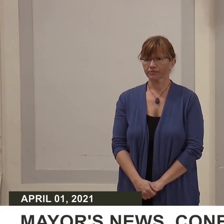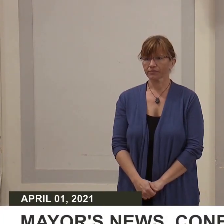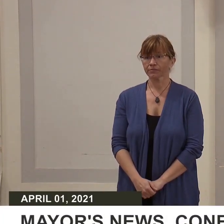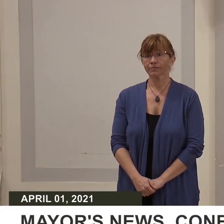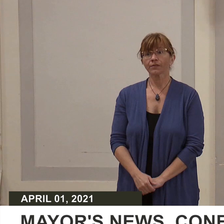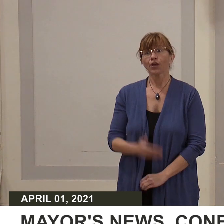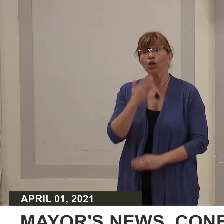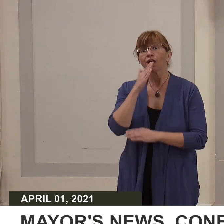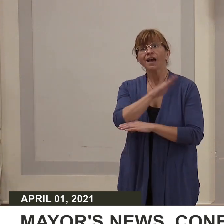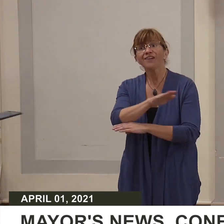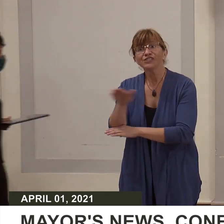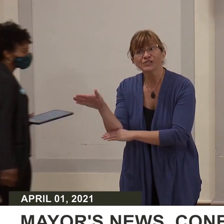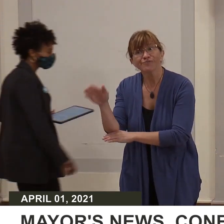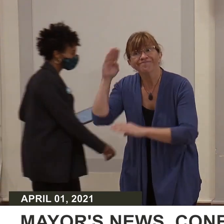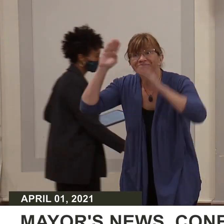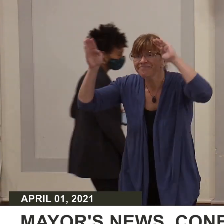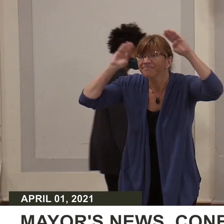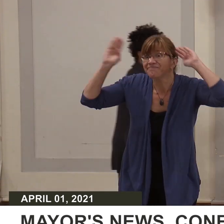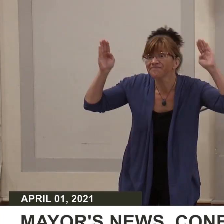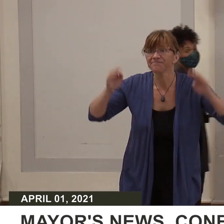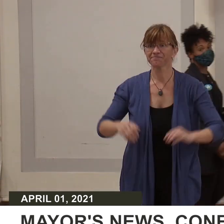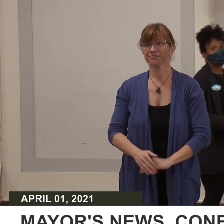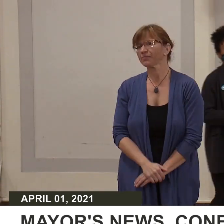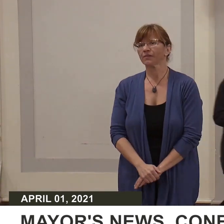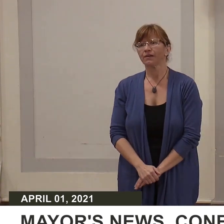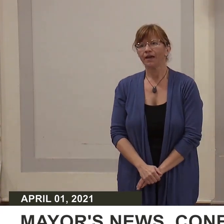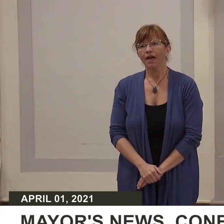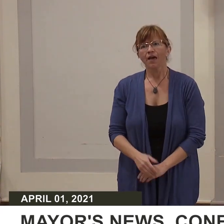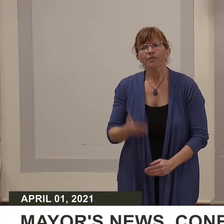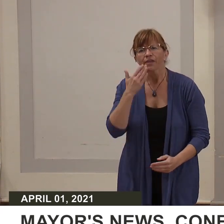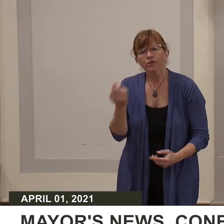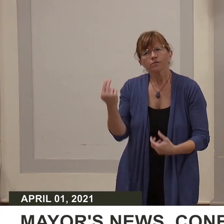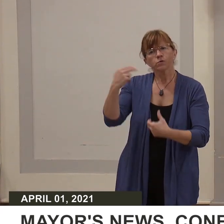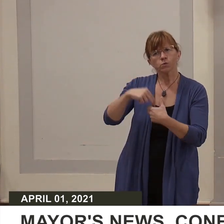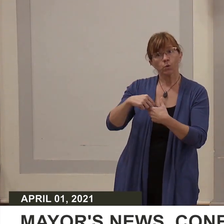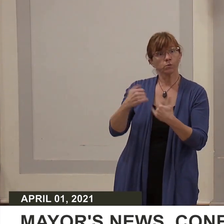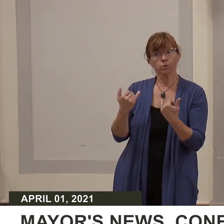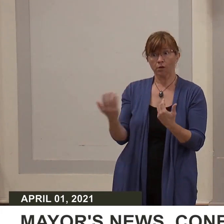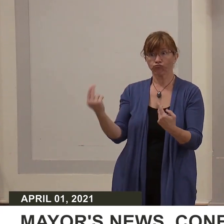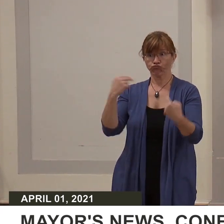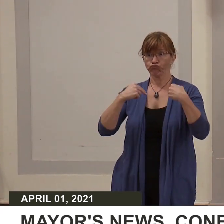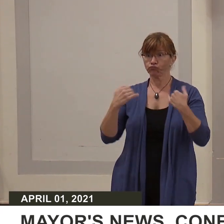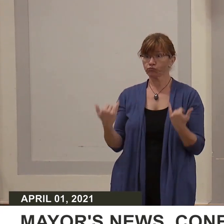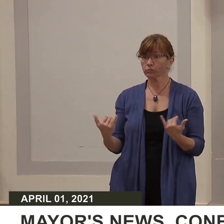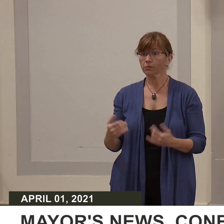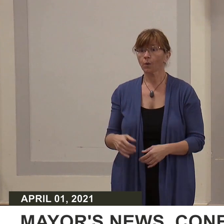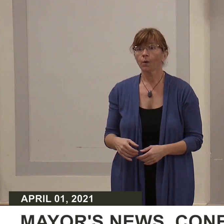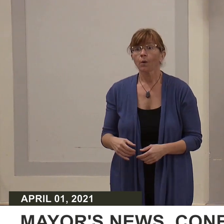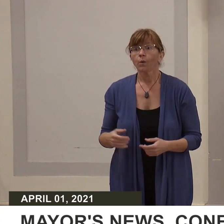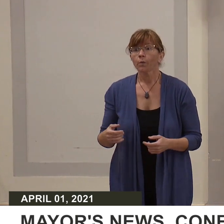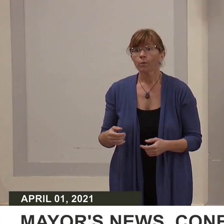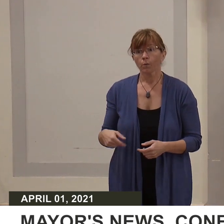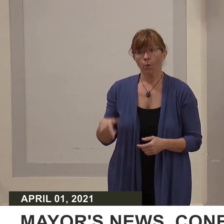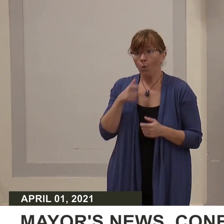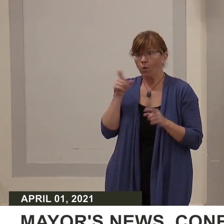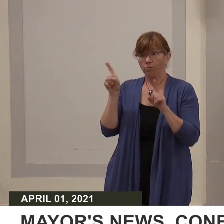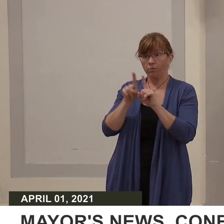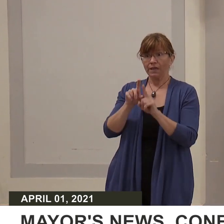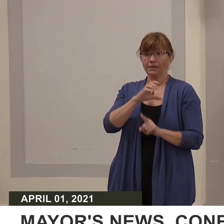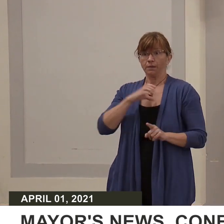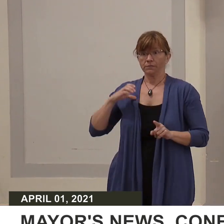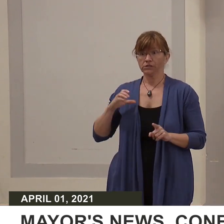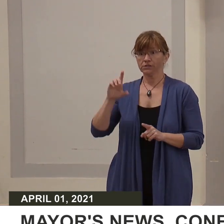Good afternoon, everyone. Thank you for being here today. I'm joined by Commissioner DeRaza and our